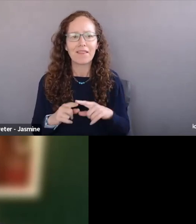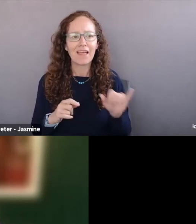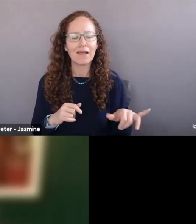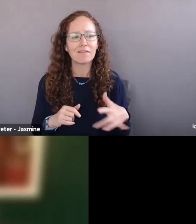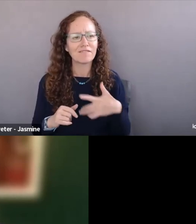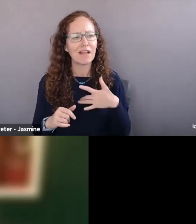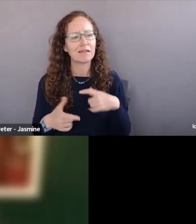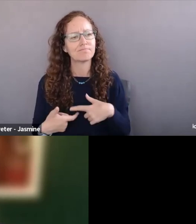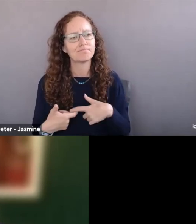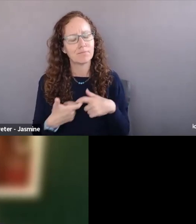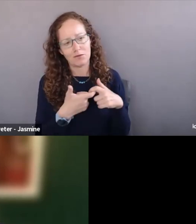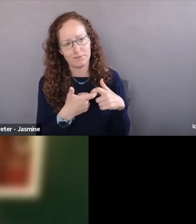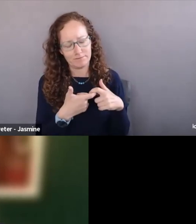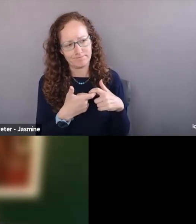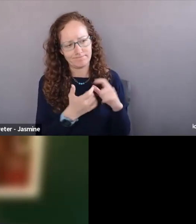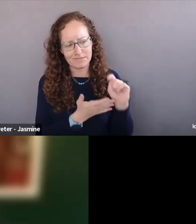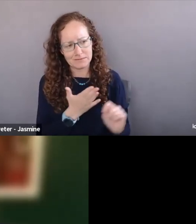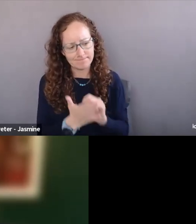a pause that made,